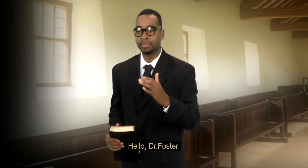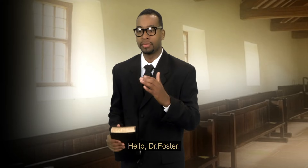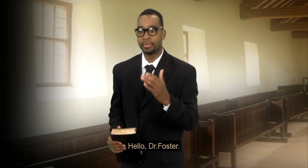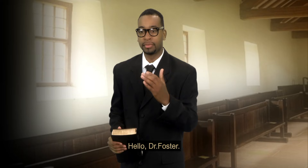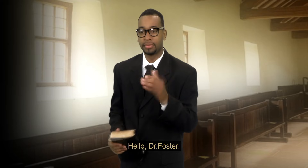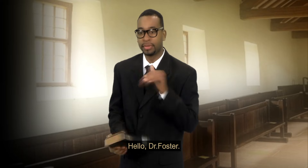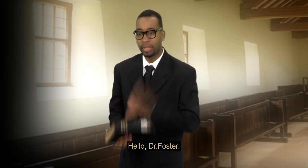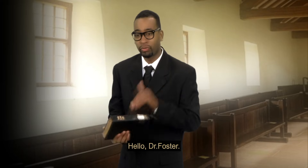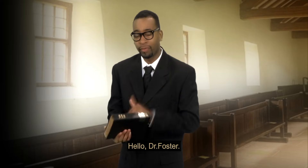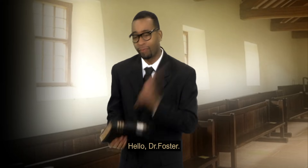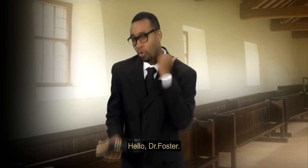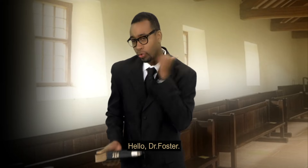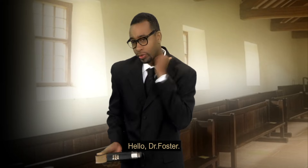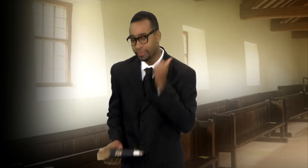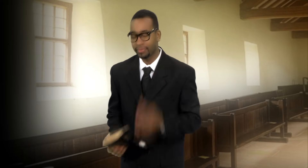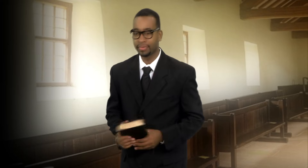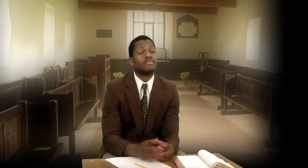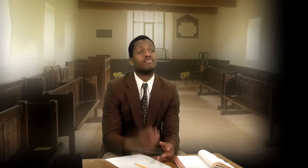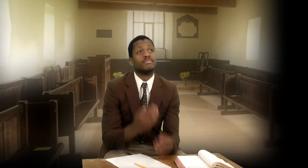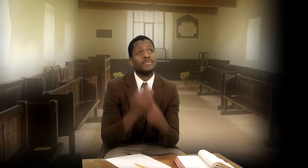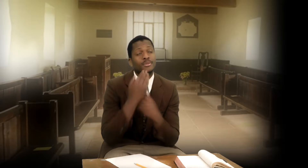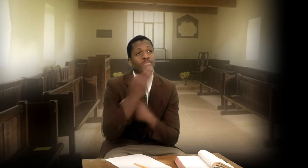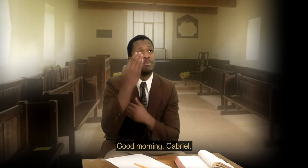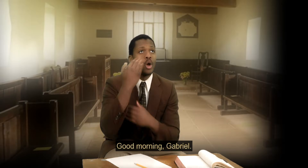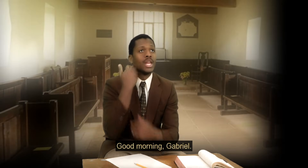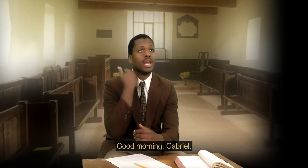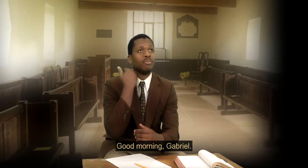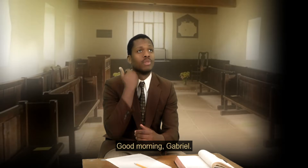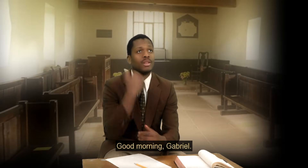Hello, Dr. Foster. Good morning, Gabriel.